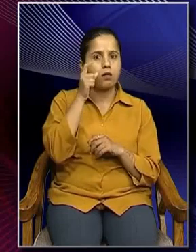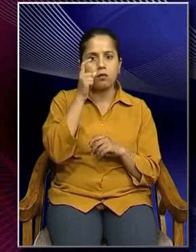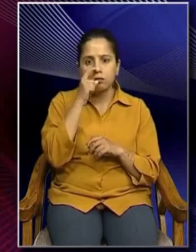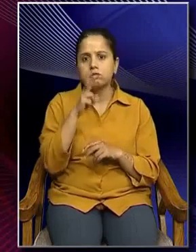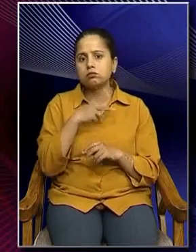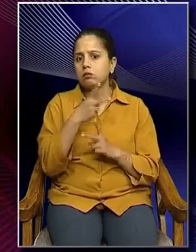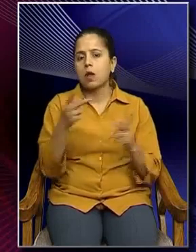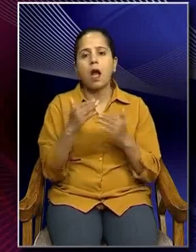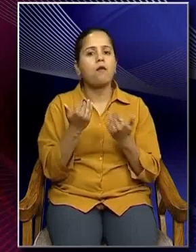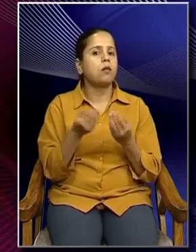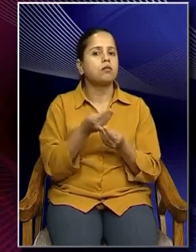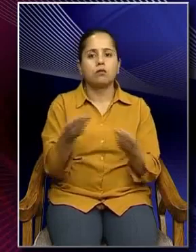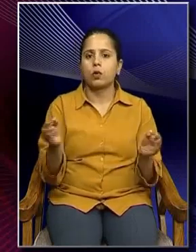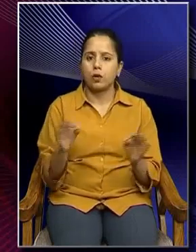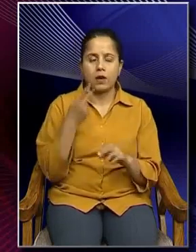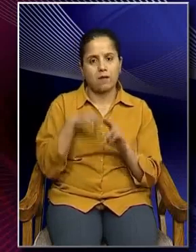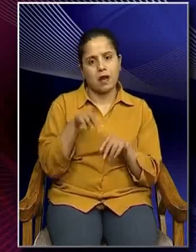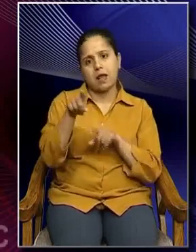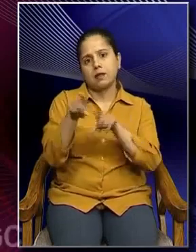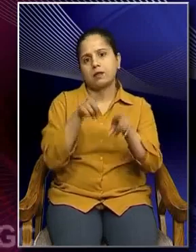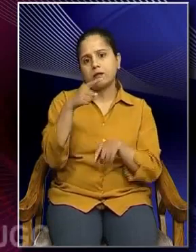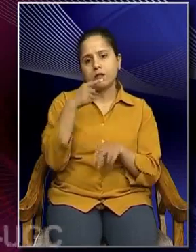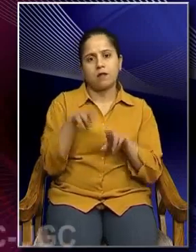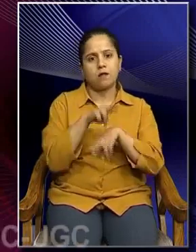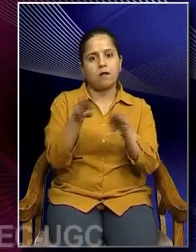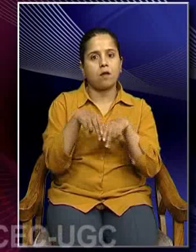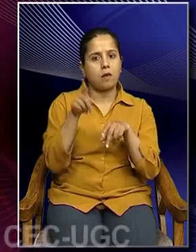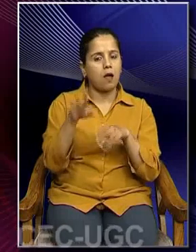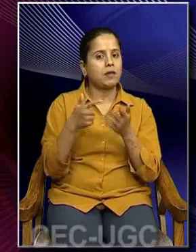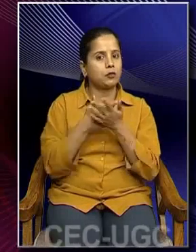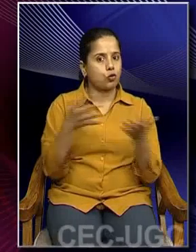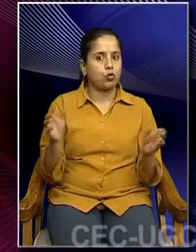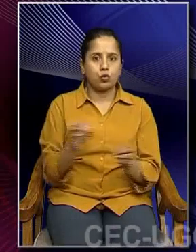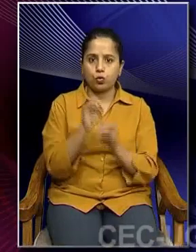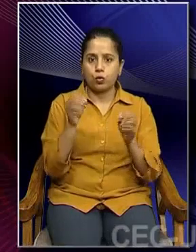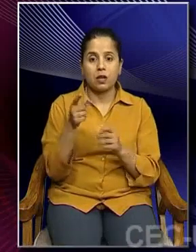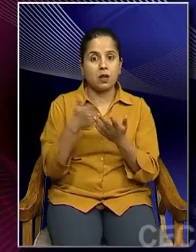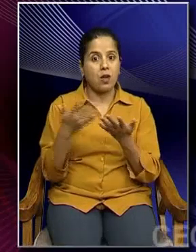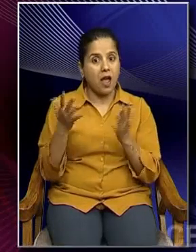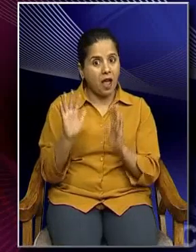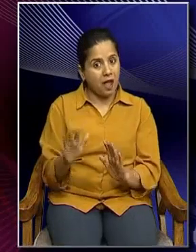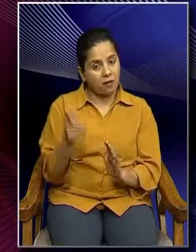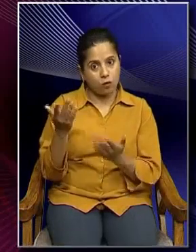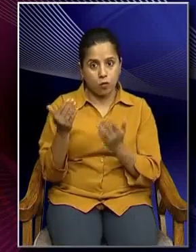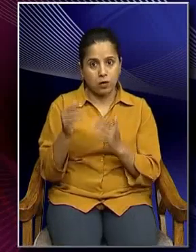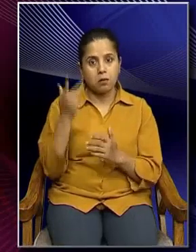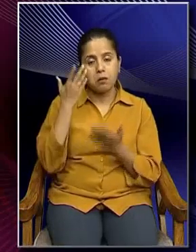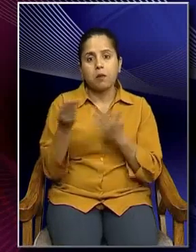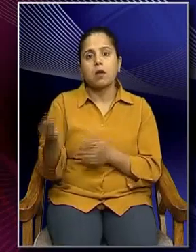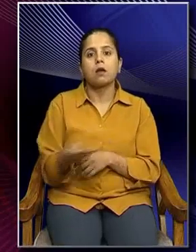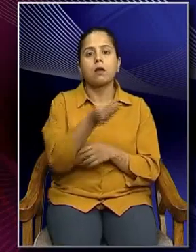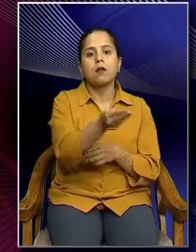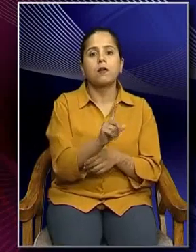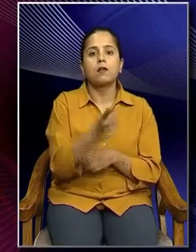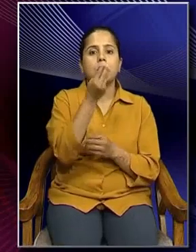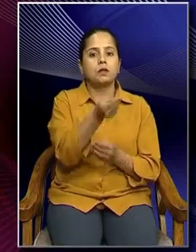So what happens is that if suppose the family does not have resources, so whatever resources they may have, they would give